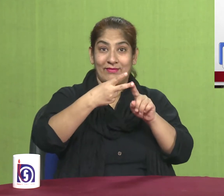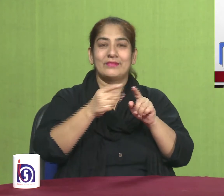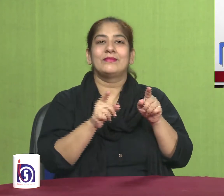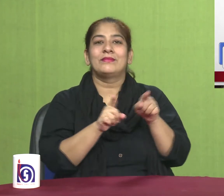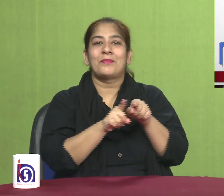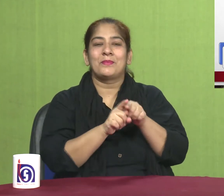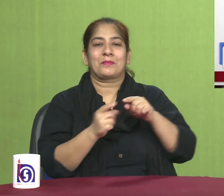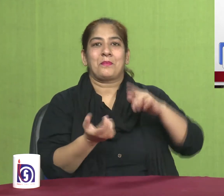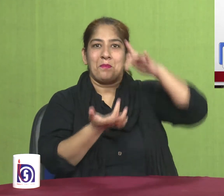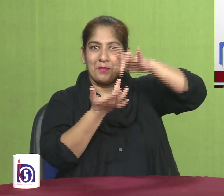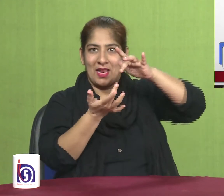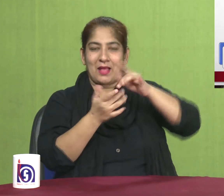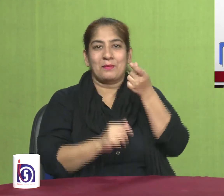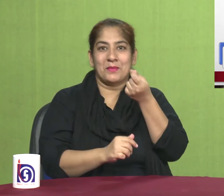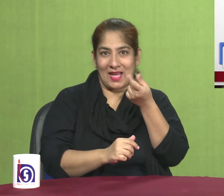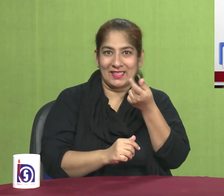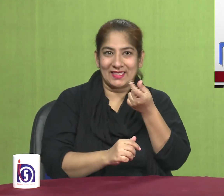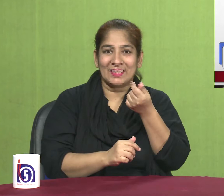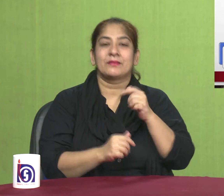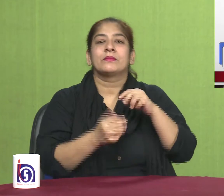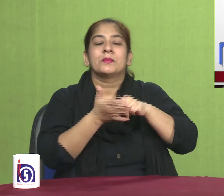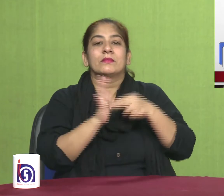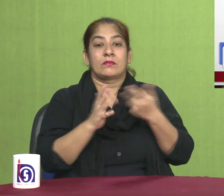The second one is medium-term finance.